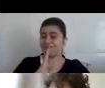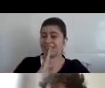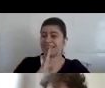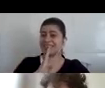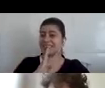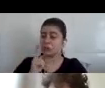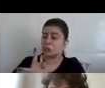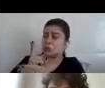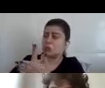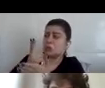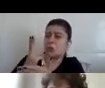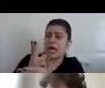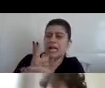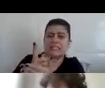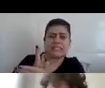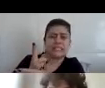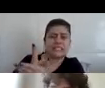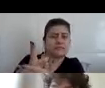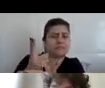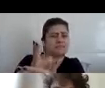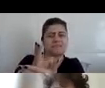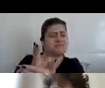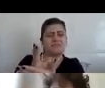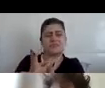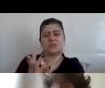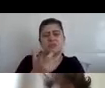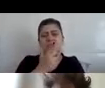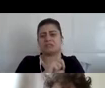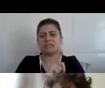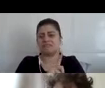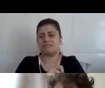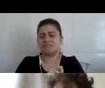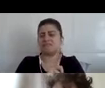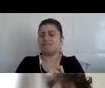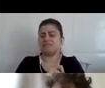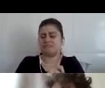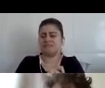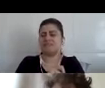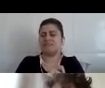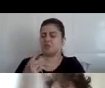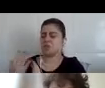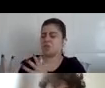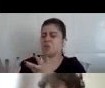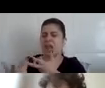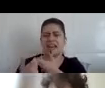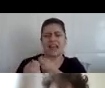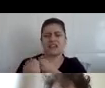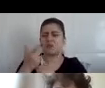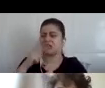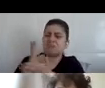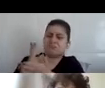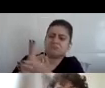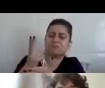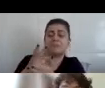a certain, let's say, degree of quality for the public meal. So they decided to